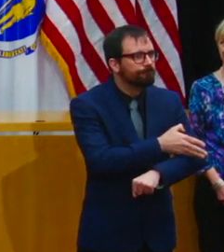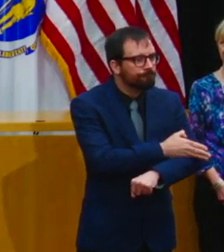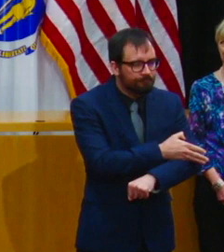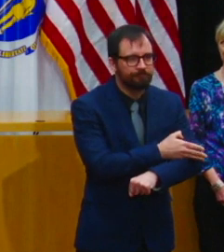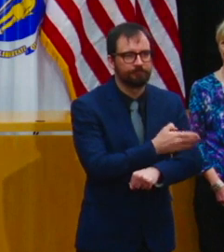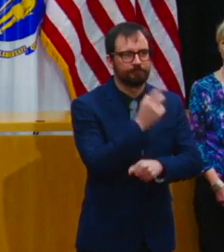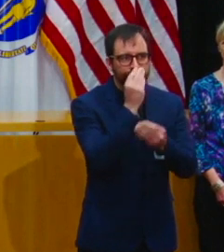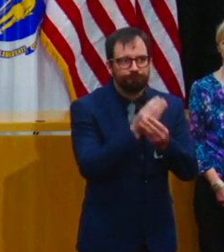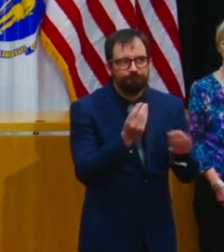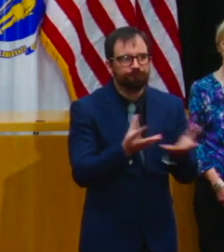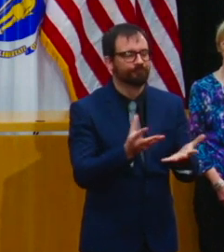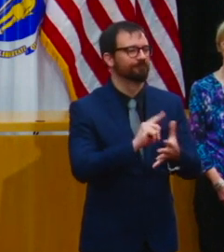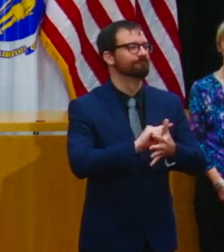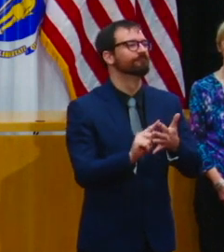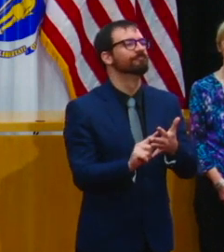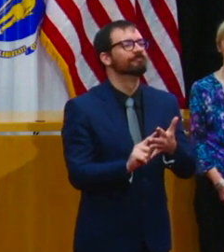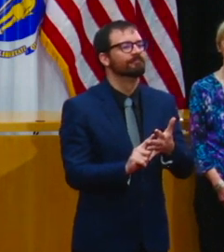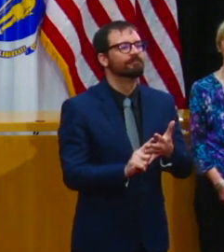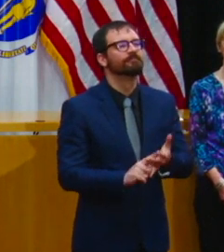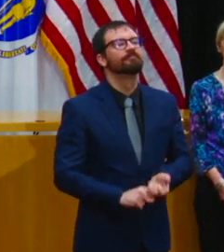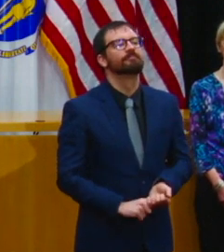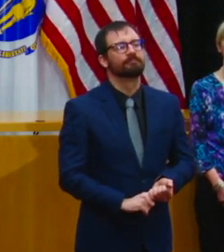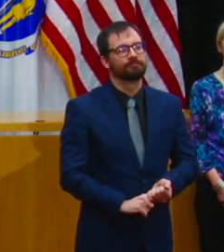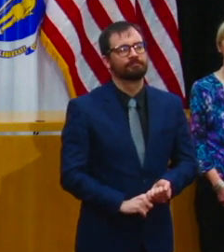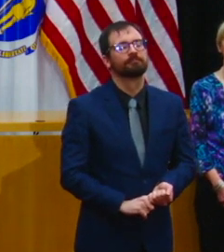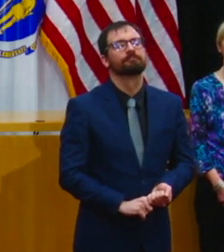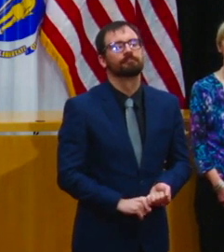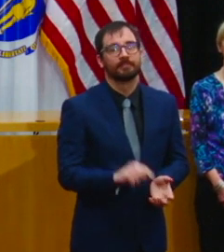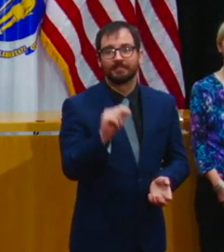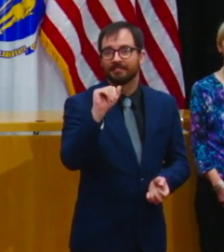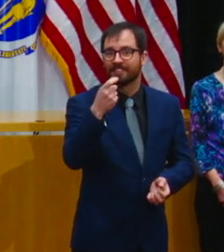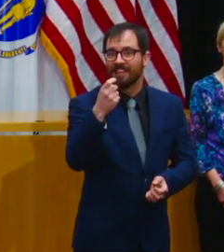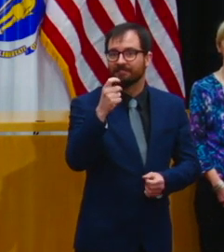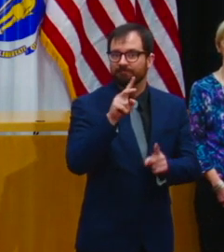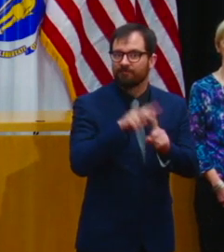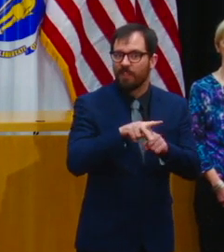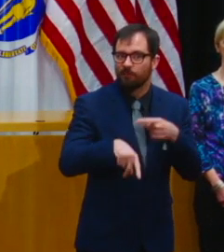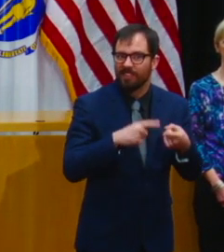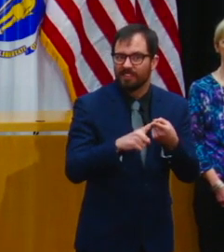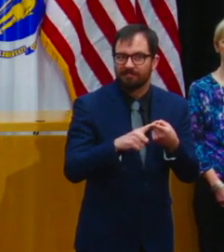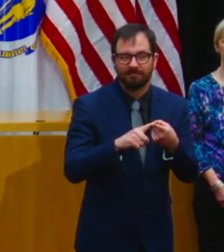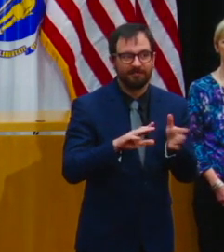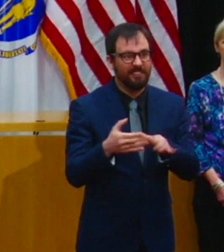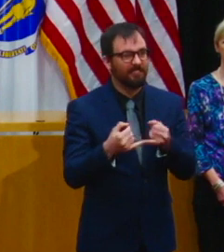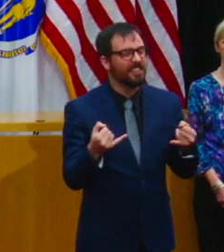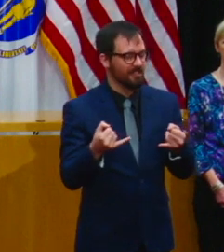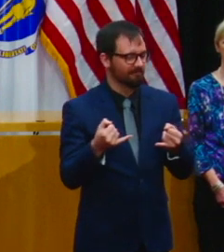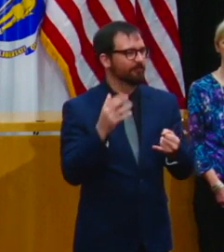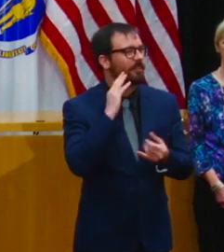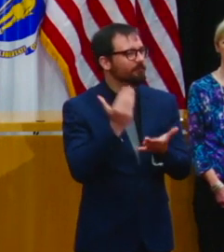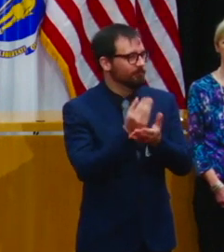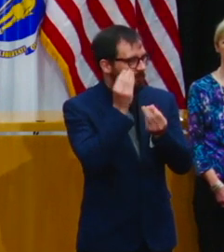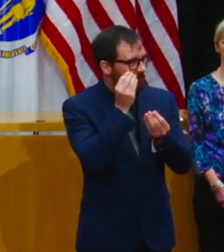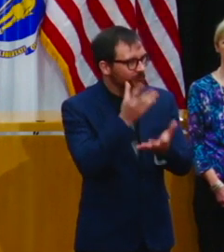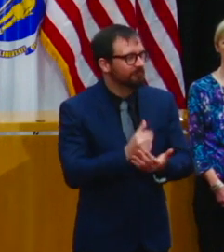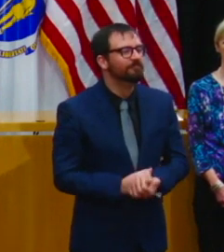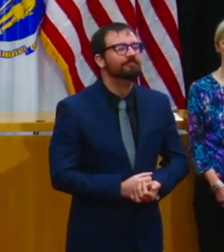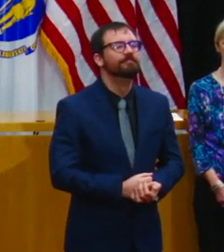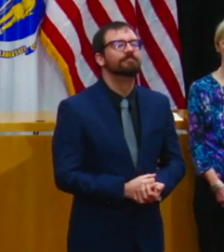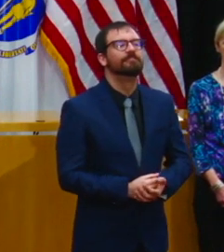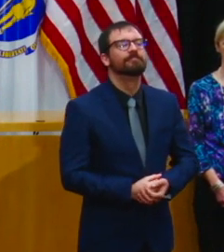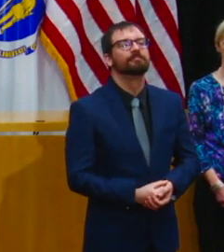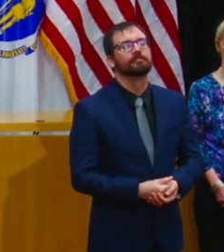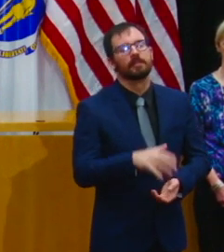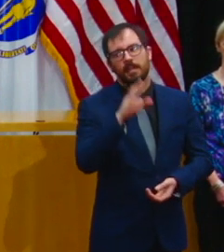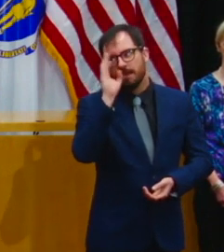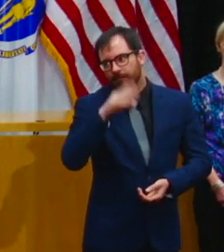Obviously, we appreciate there's a lot of information that's being introduced here on a daily basis. But our goal is to do what we can to